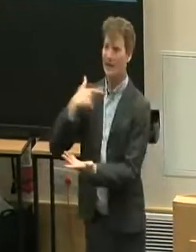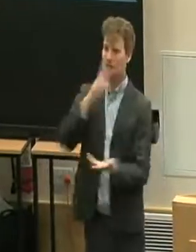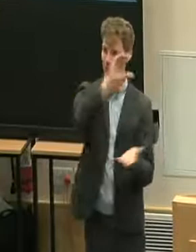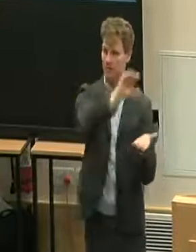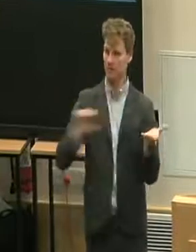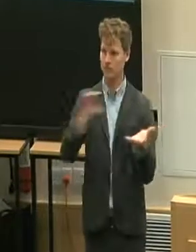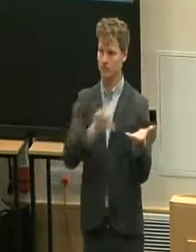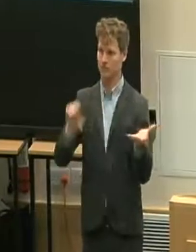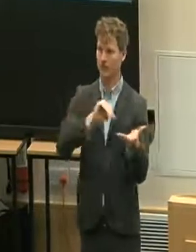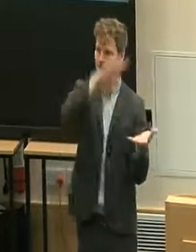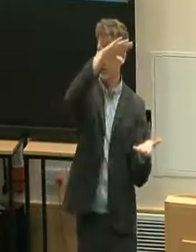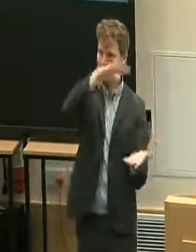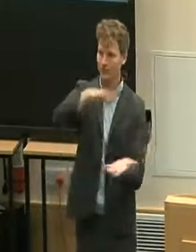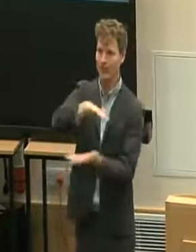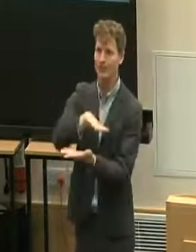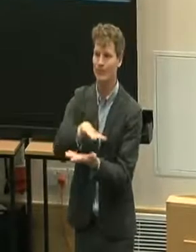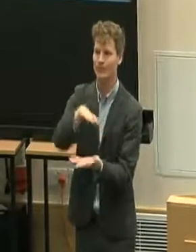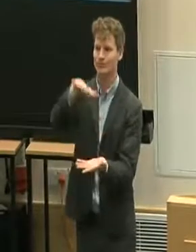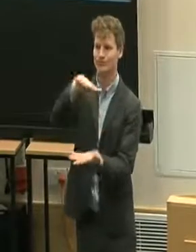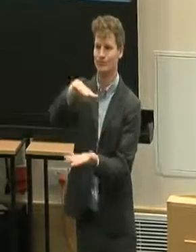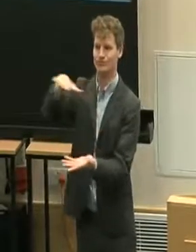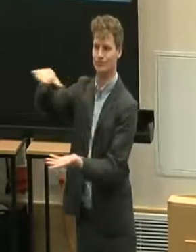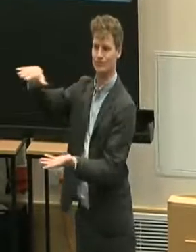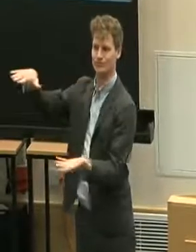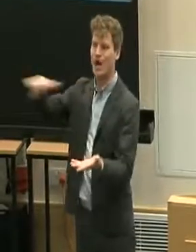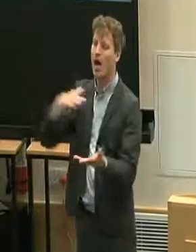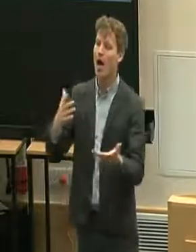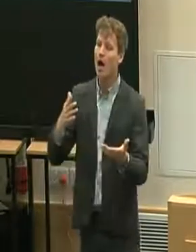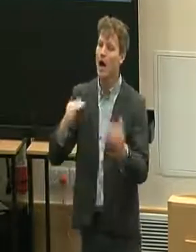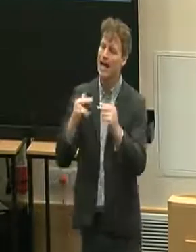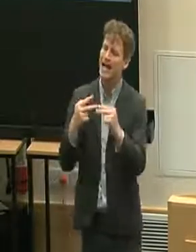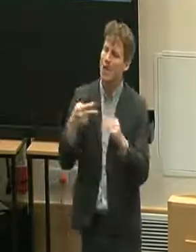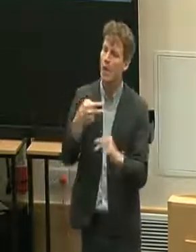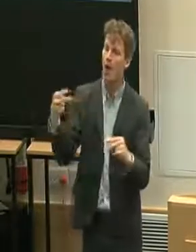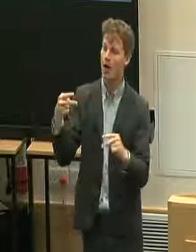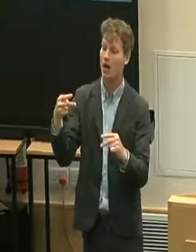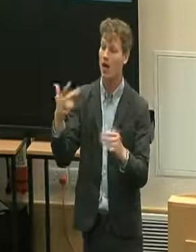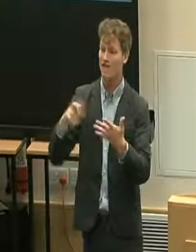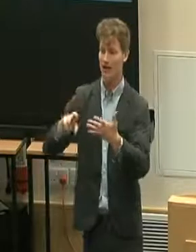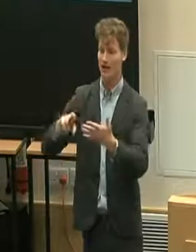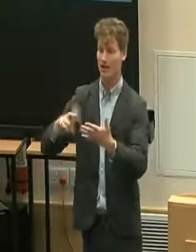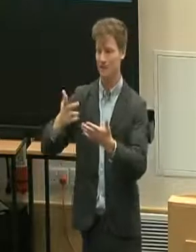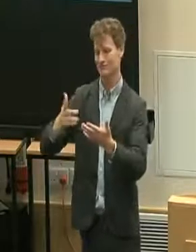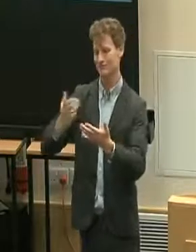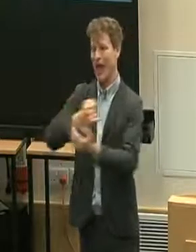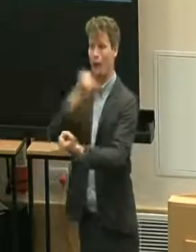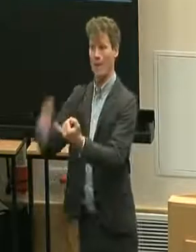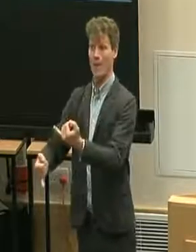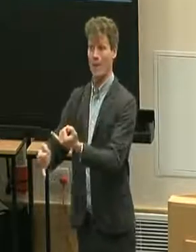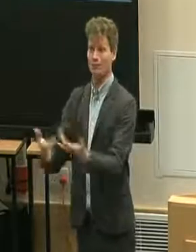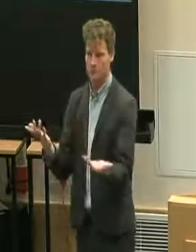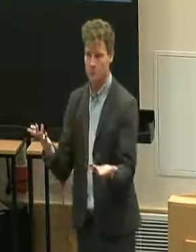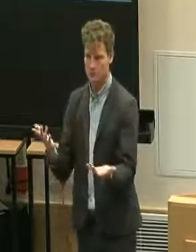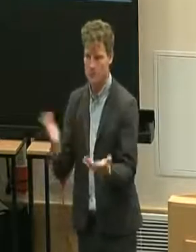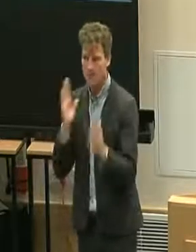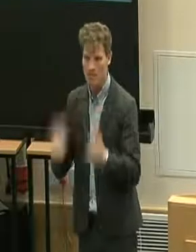bet. You can't do it otherwise. Equality of opportunity in the weak sense, never redistribution.